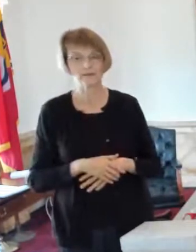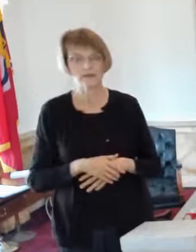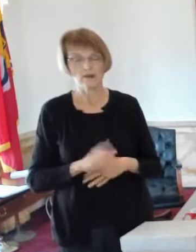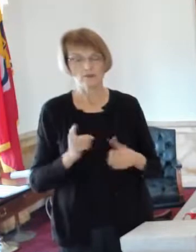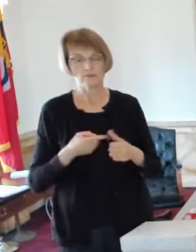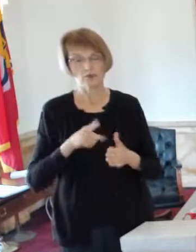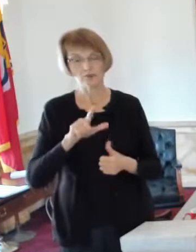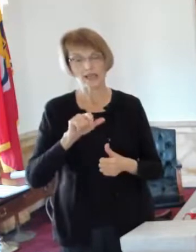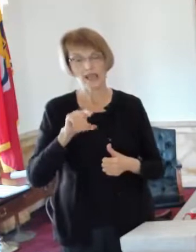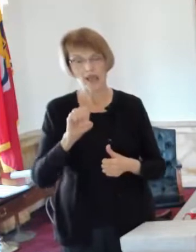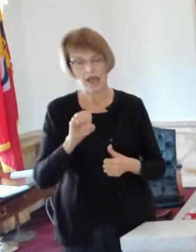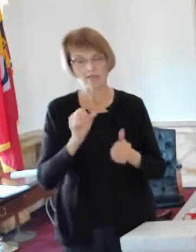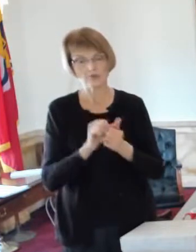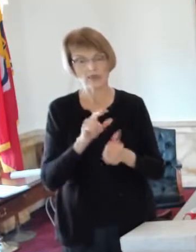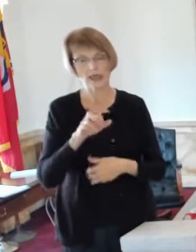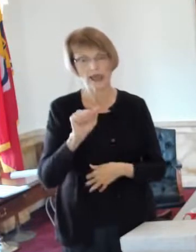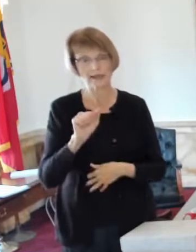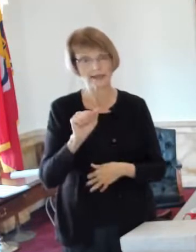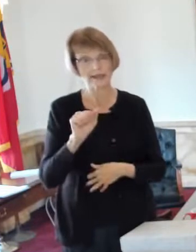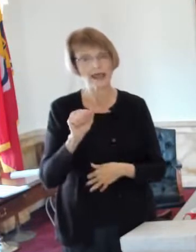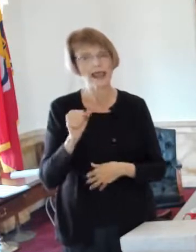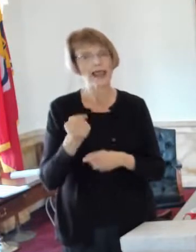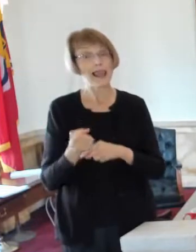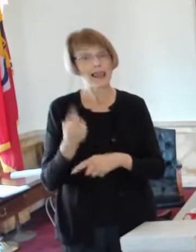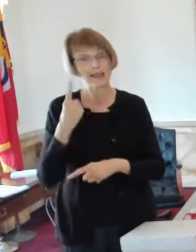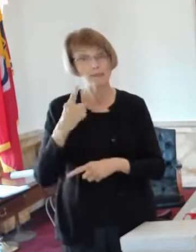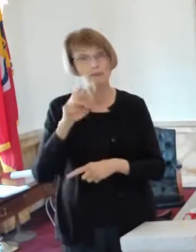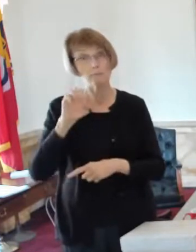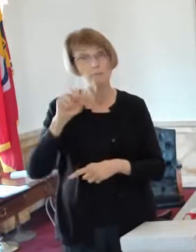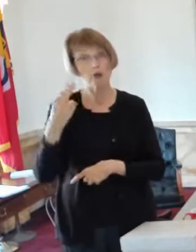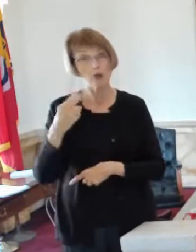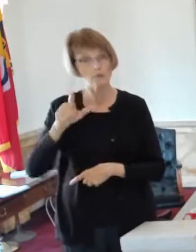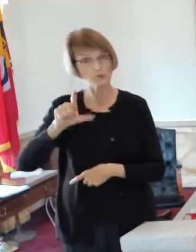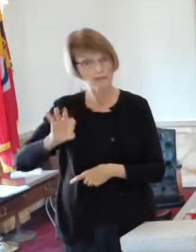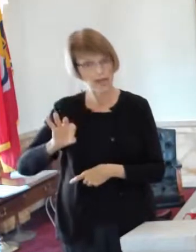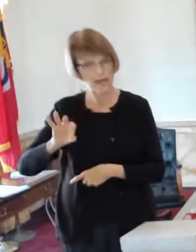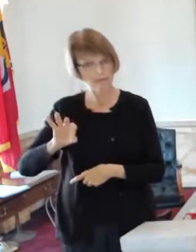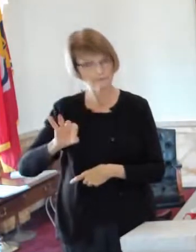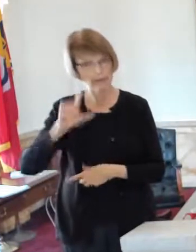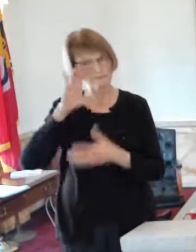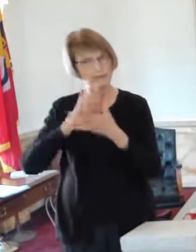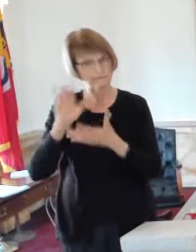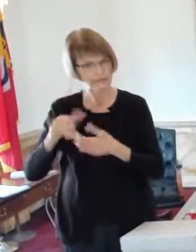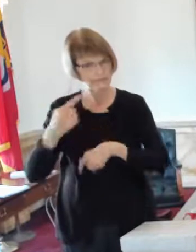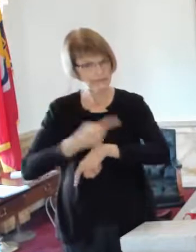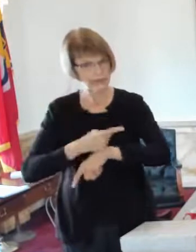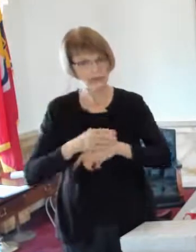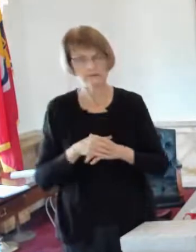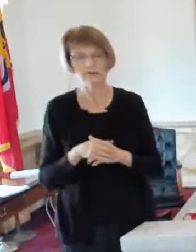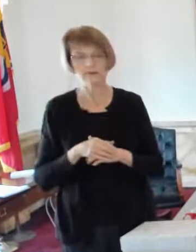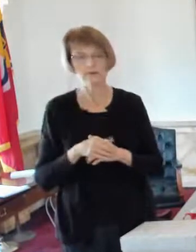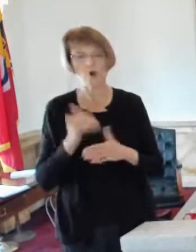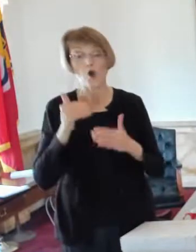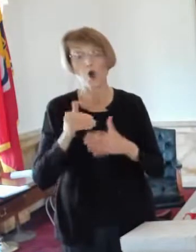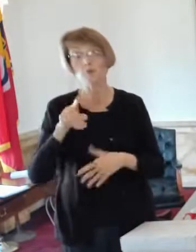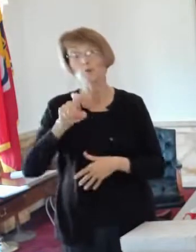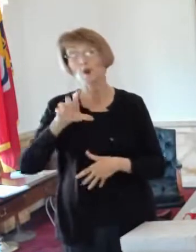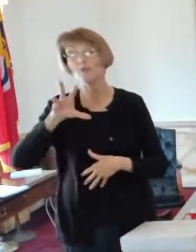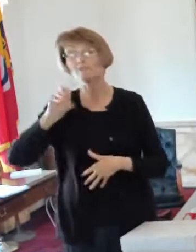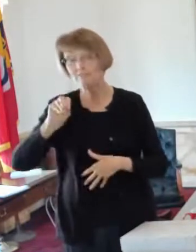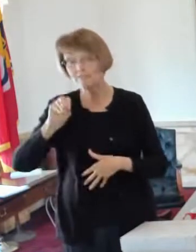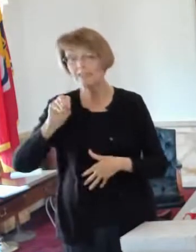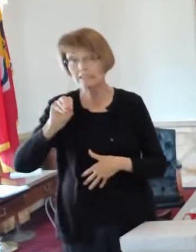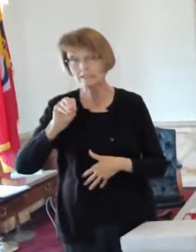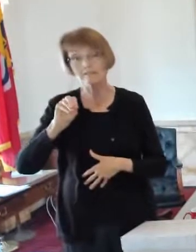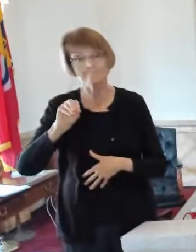Lyda that we did was last year on March 29th, I think was the date. We've done almost 150 so